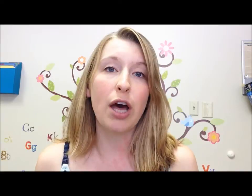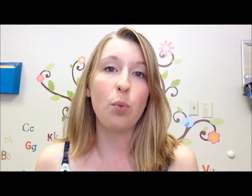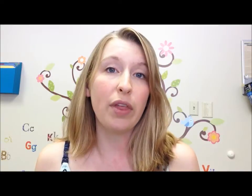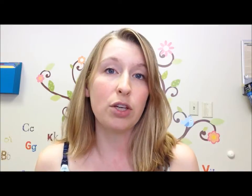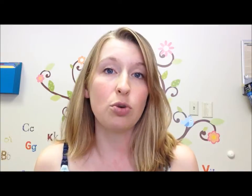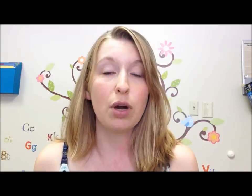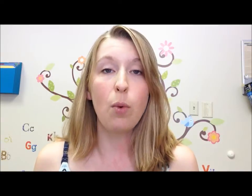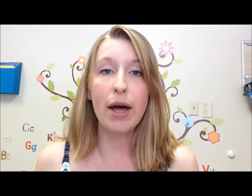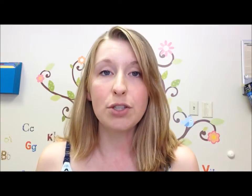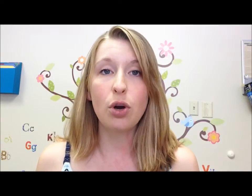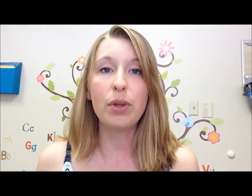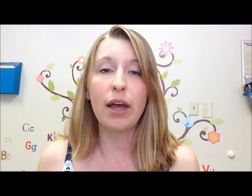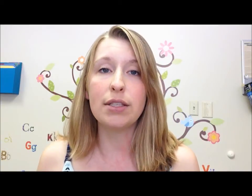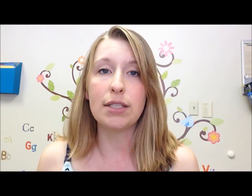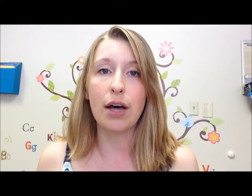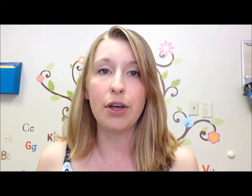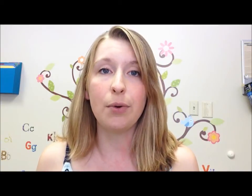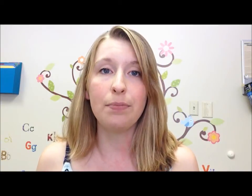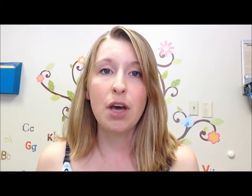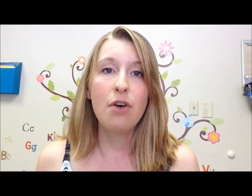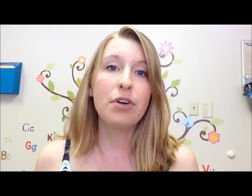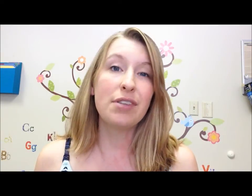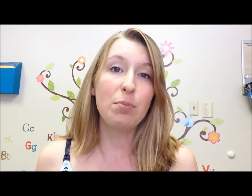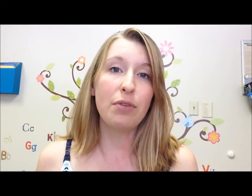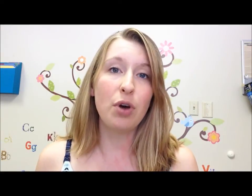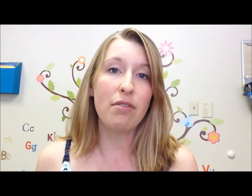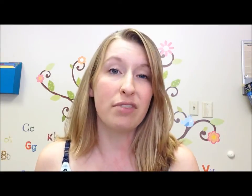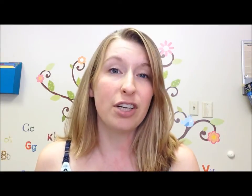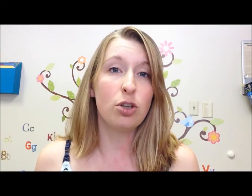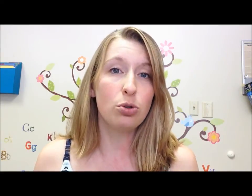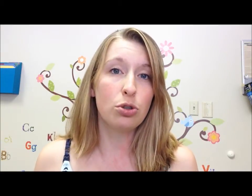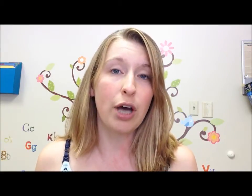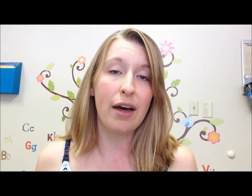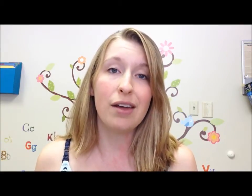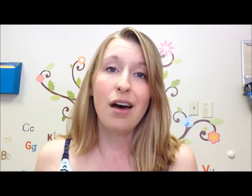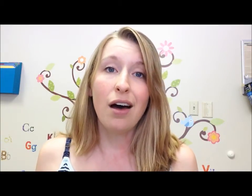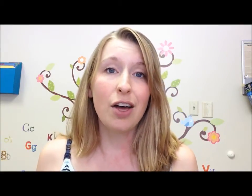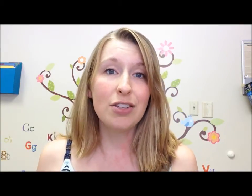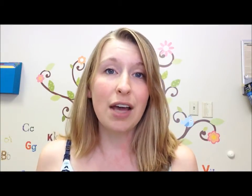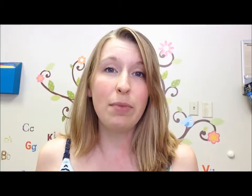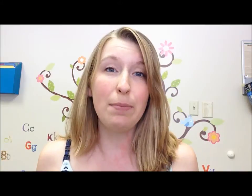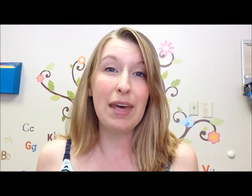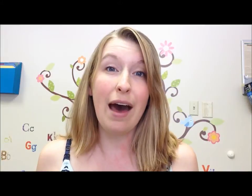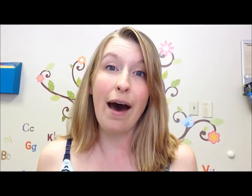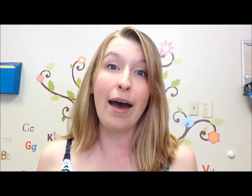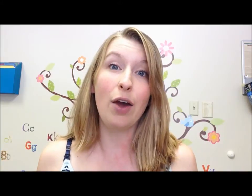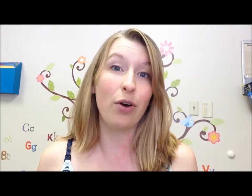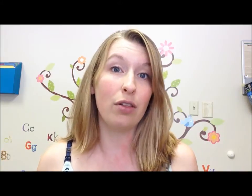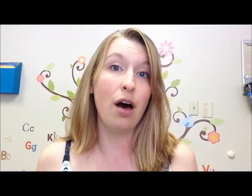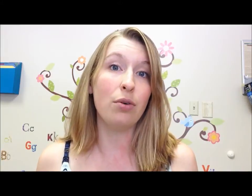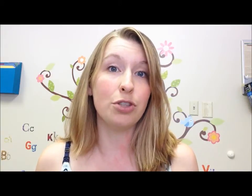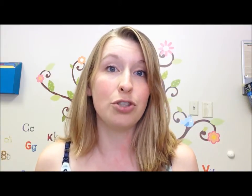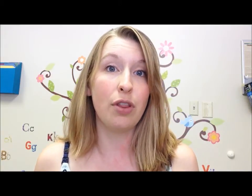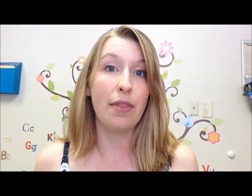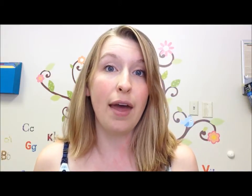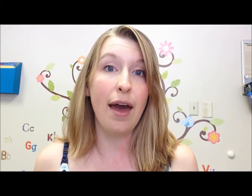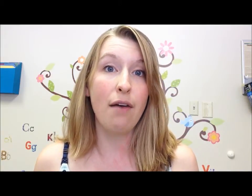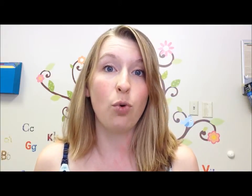would like to request or would like to tell you. For example, if you have a very social child, a good sign may be hi or hello, just so that they have a way